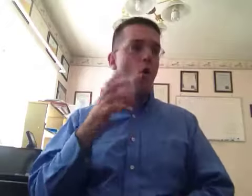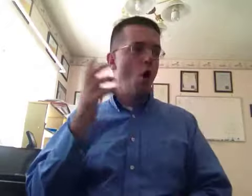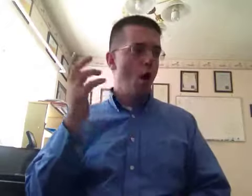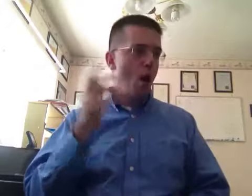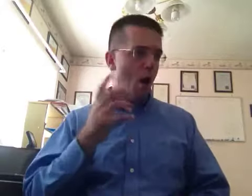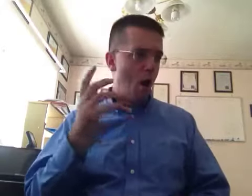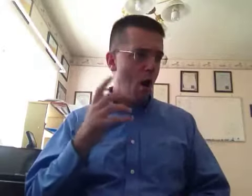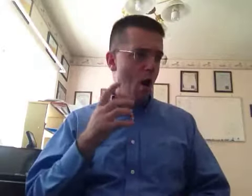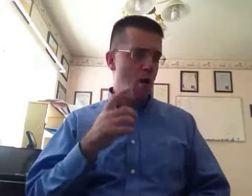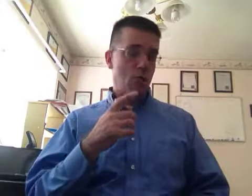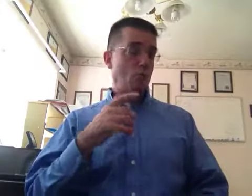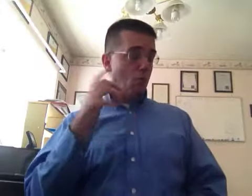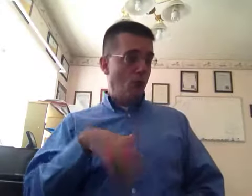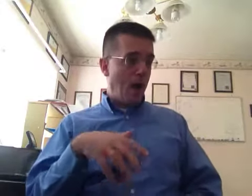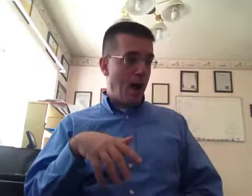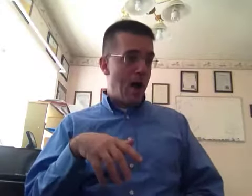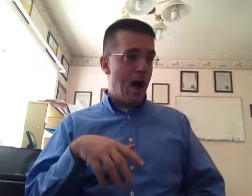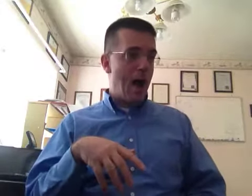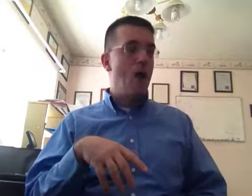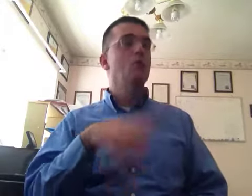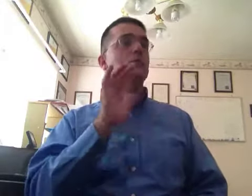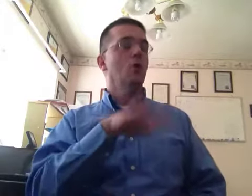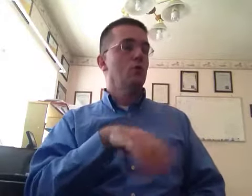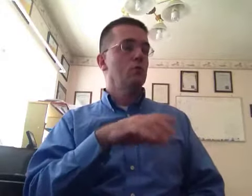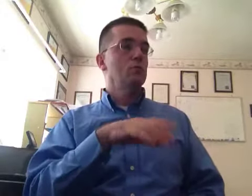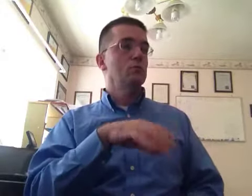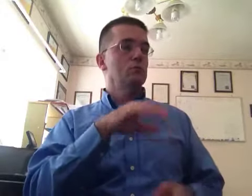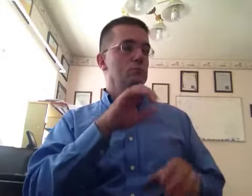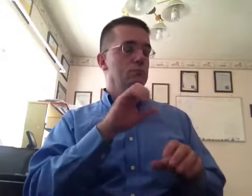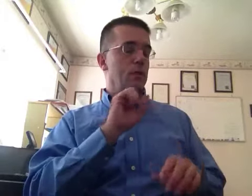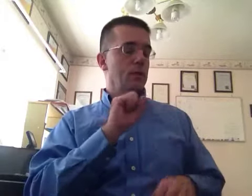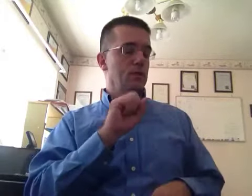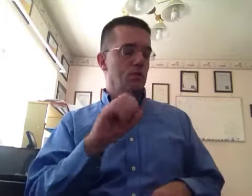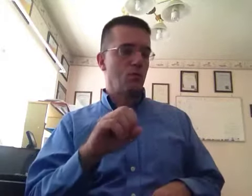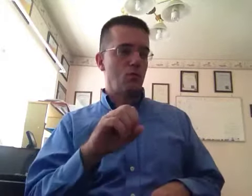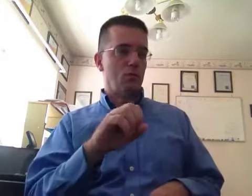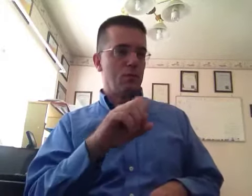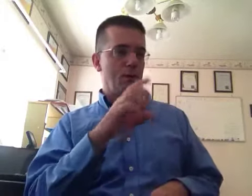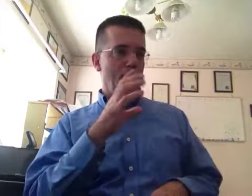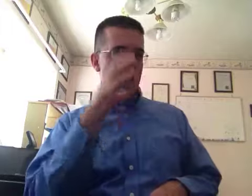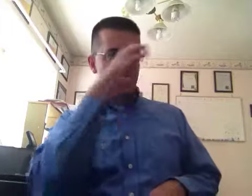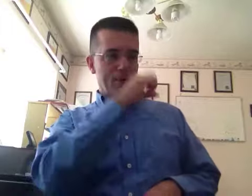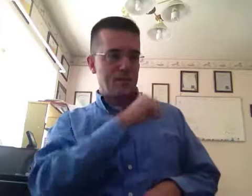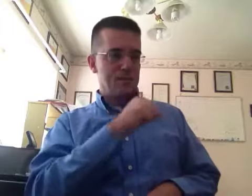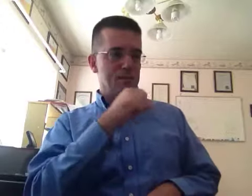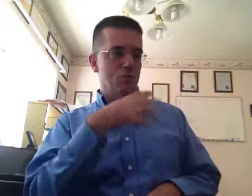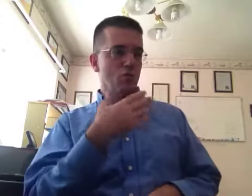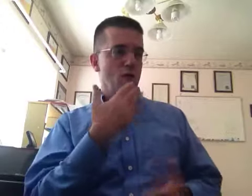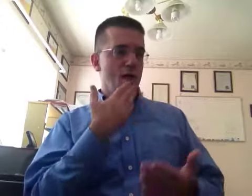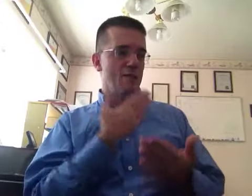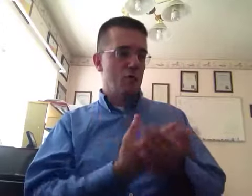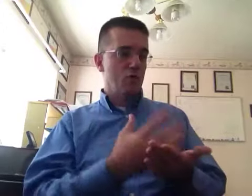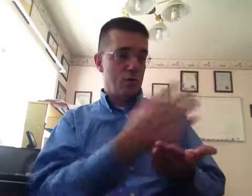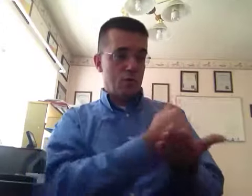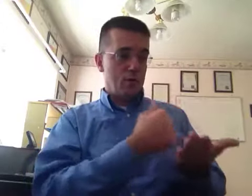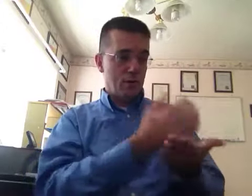much, mm-hmm. We're trying to... And so I'm guessing you're dealing with a pretty substantial income. What's your household